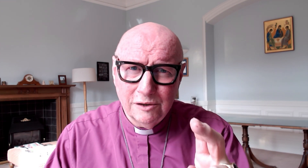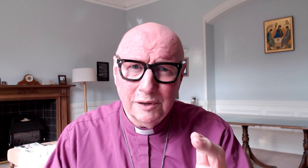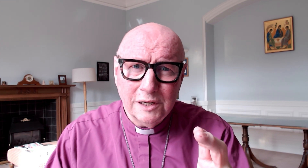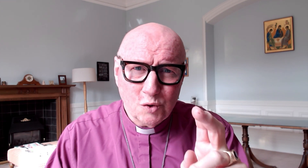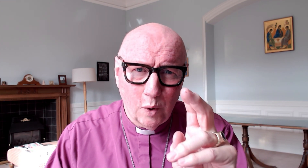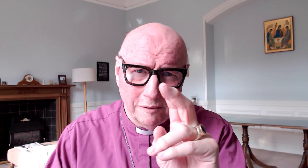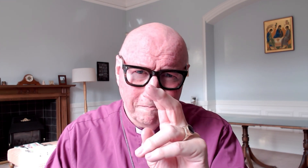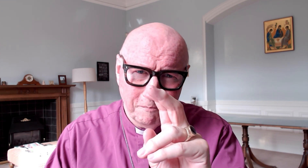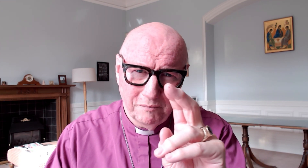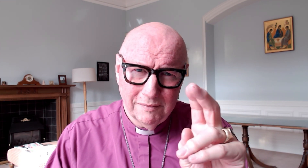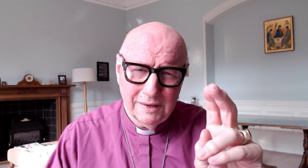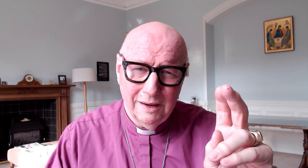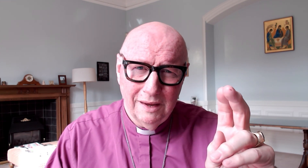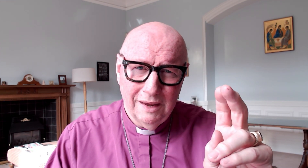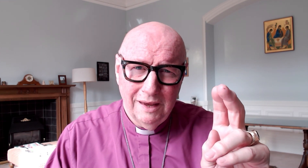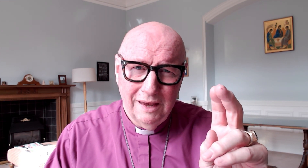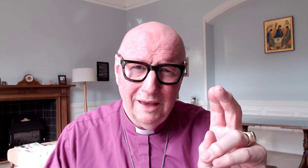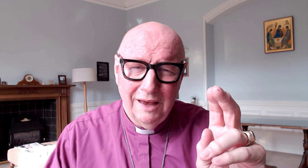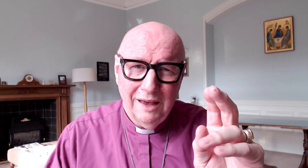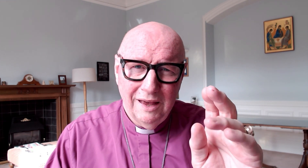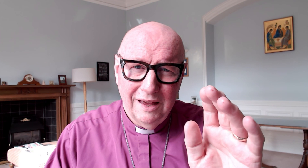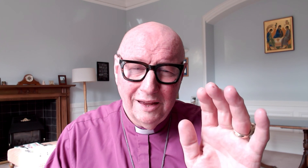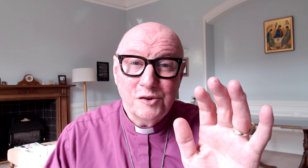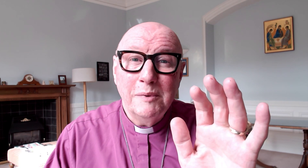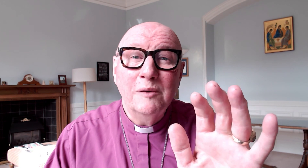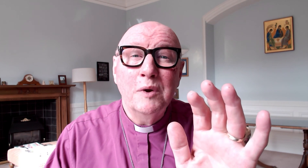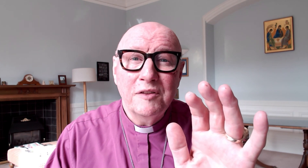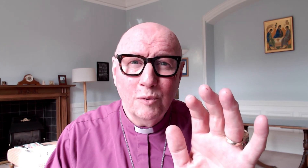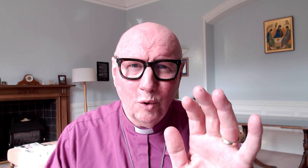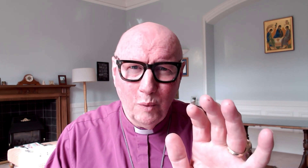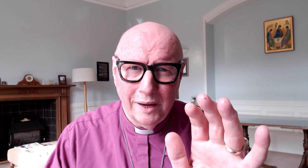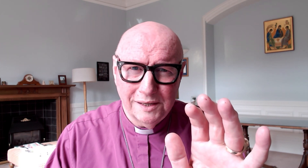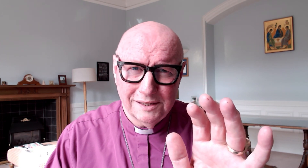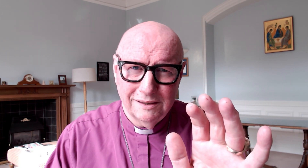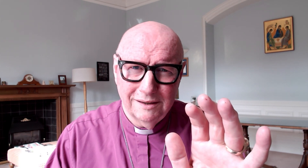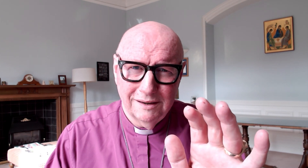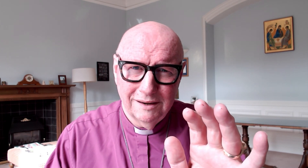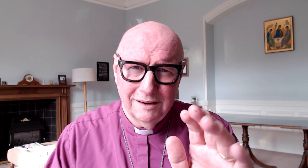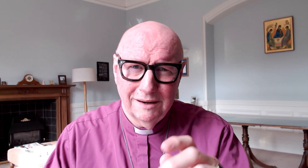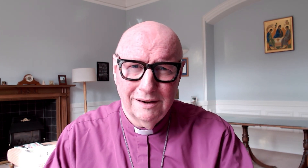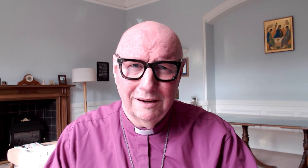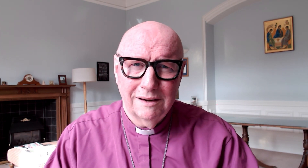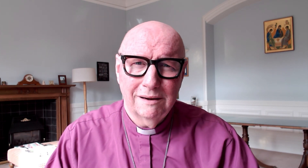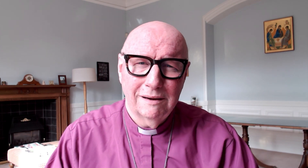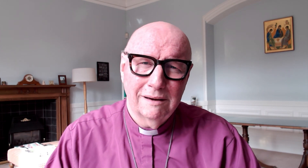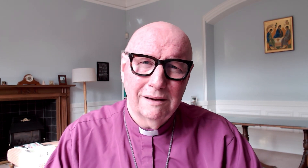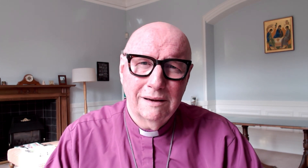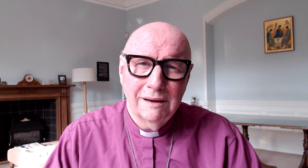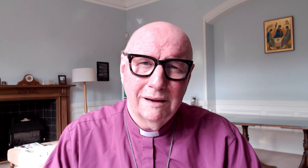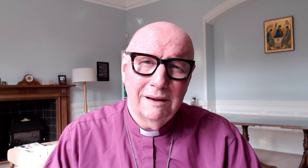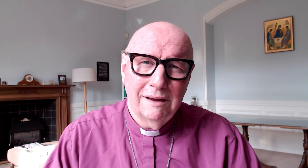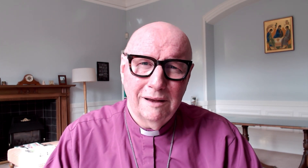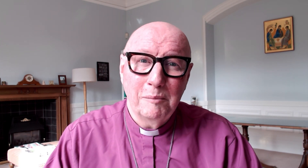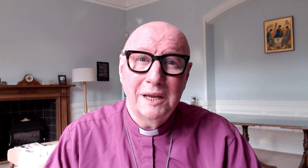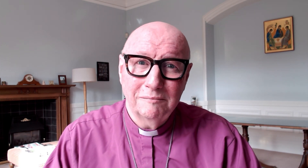each one, and remain with you always. Amen.